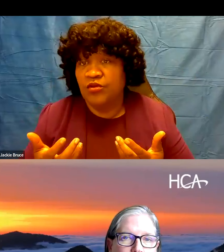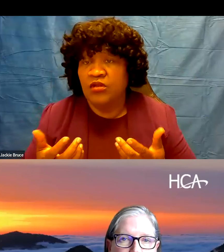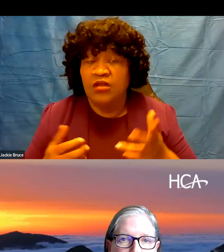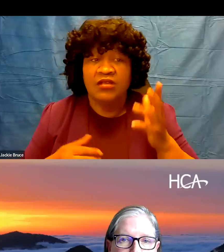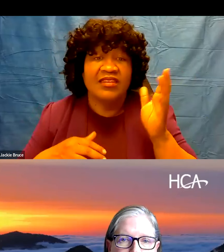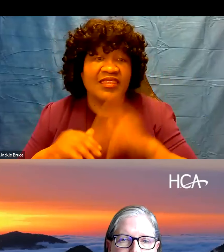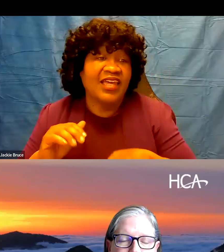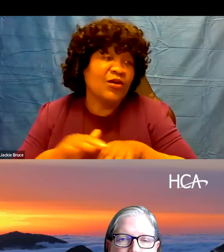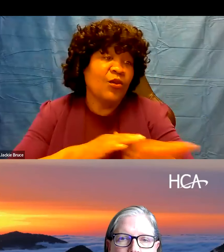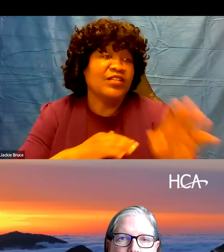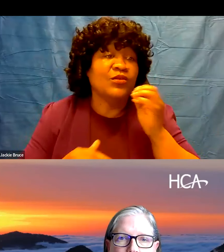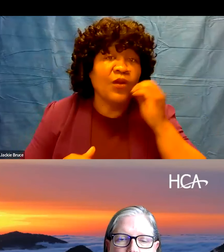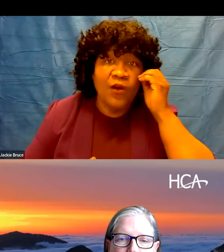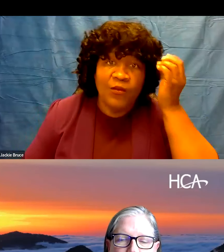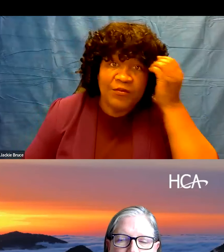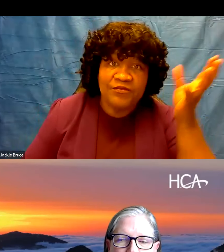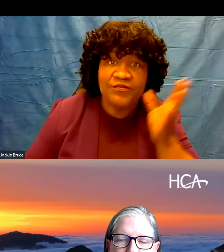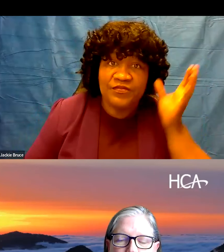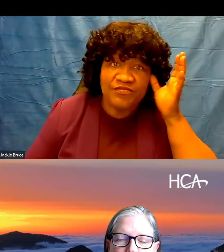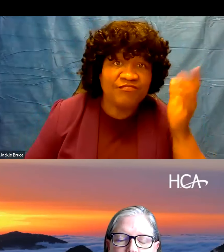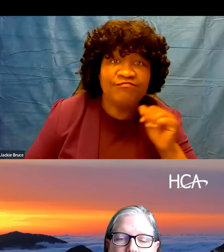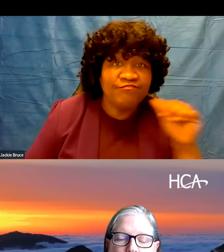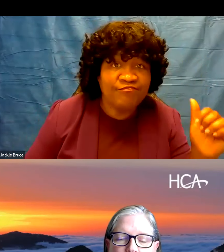rather than going to the home and